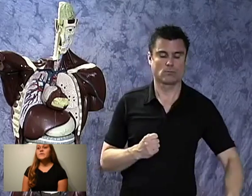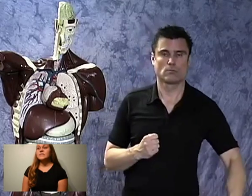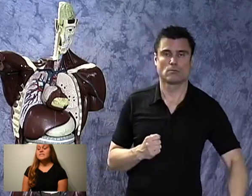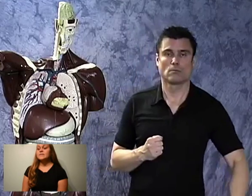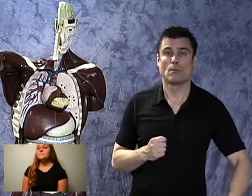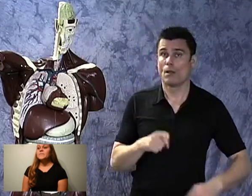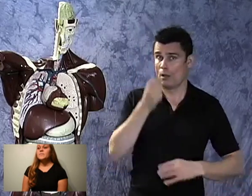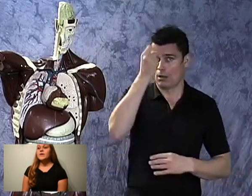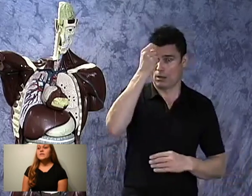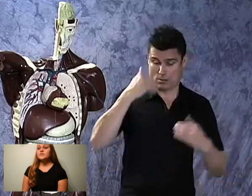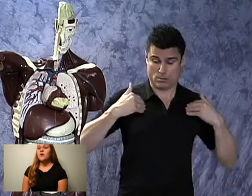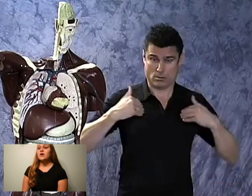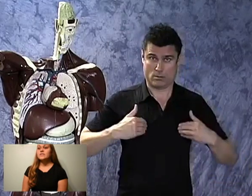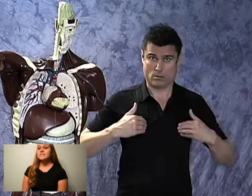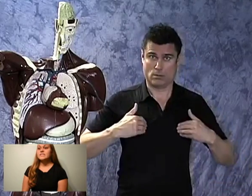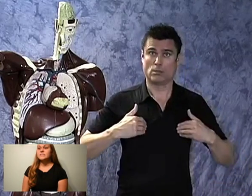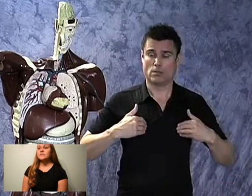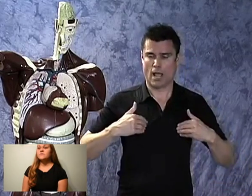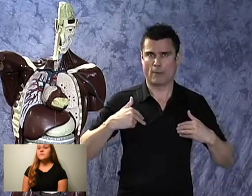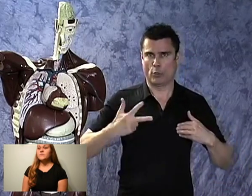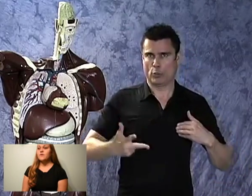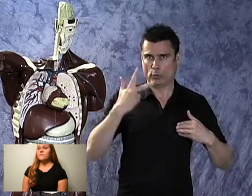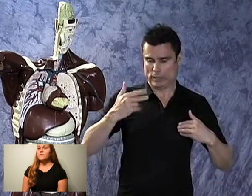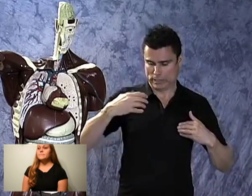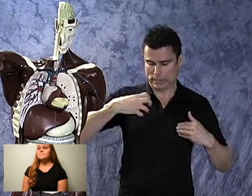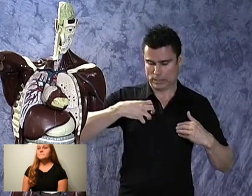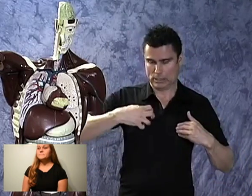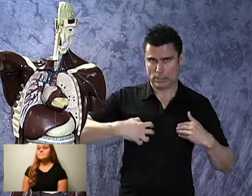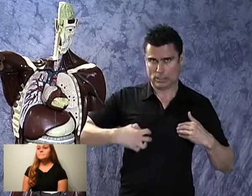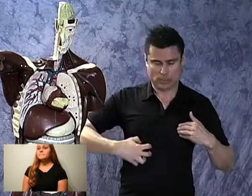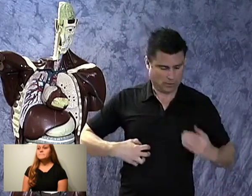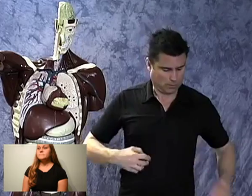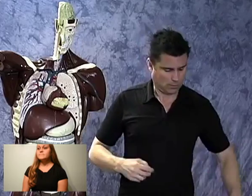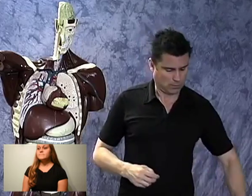That's the reason, because your heart sits a little further over.